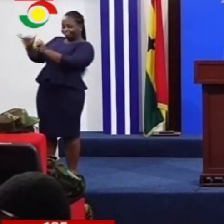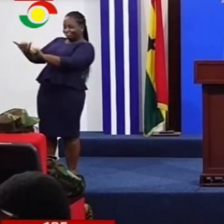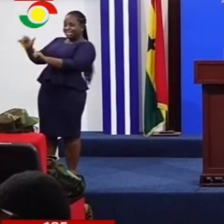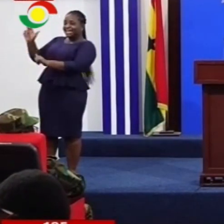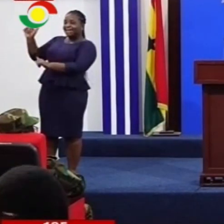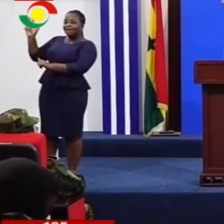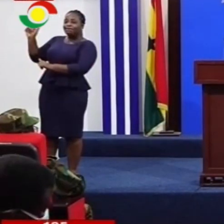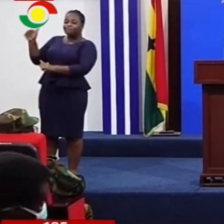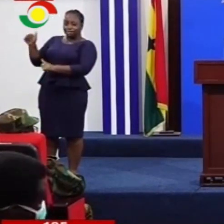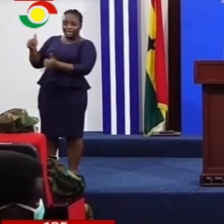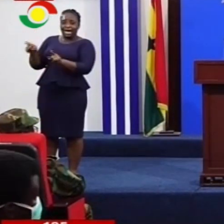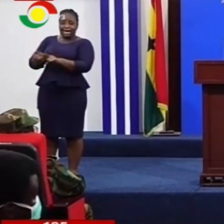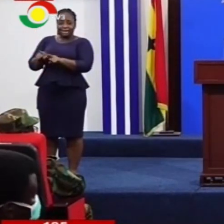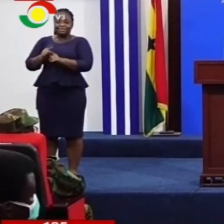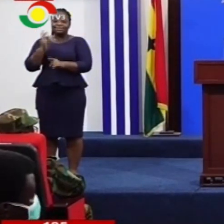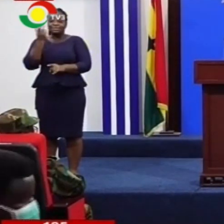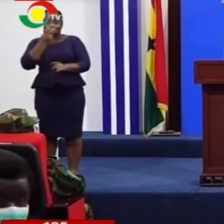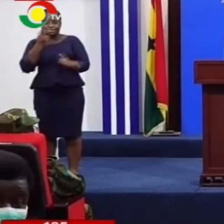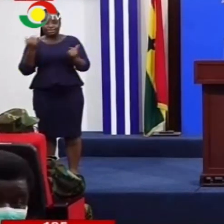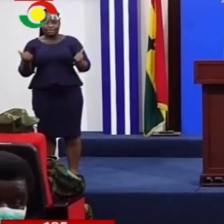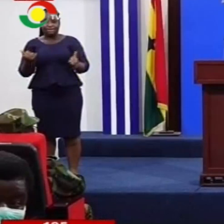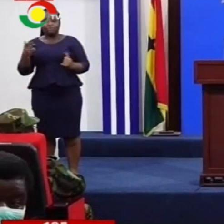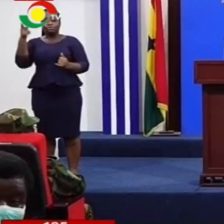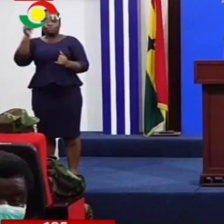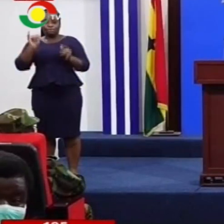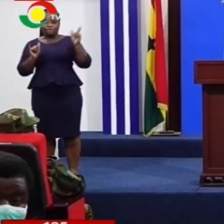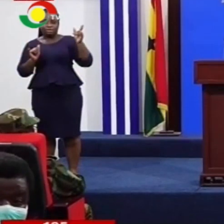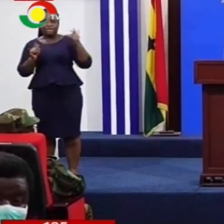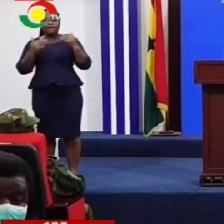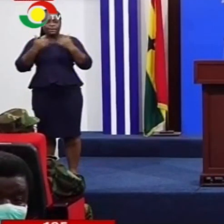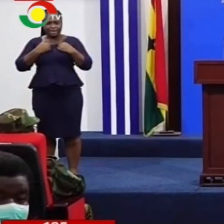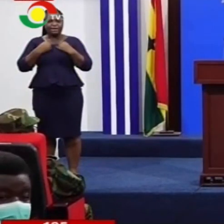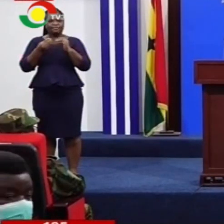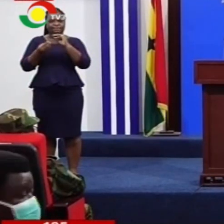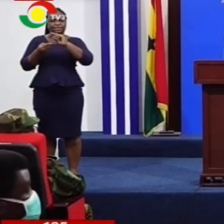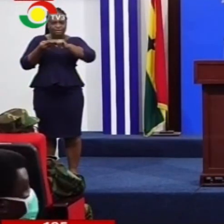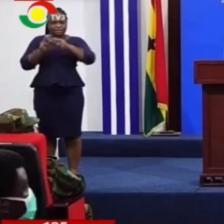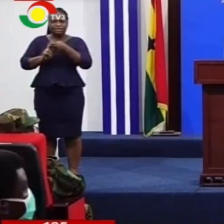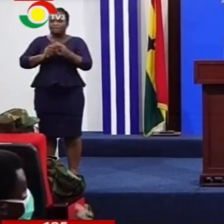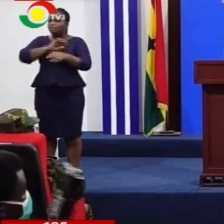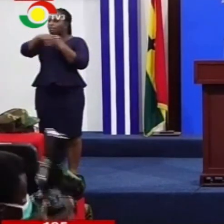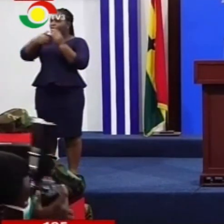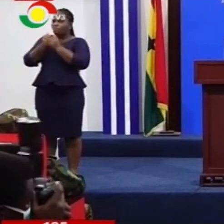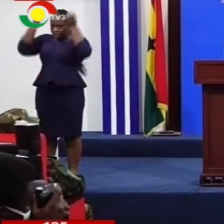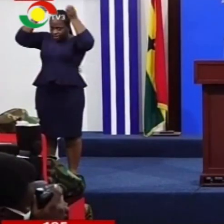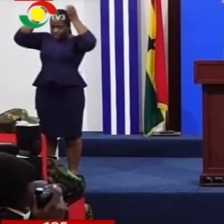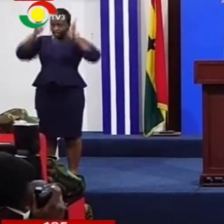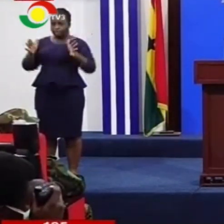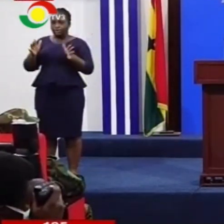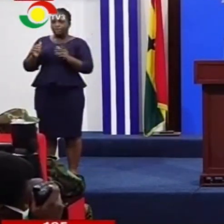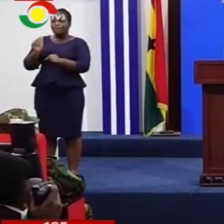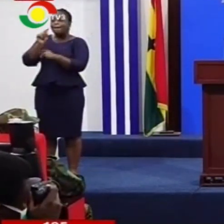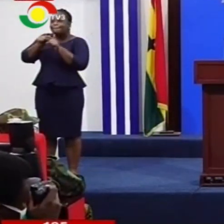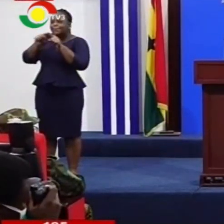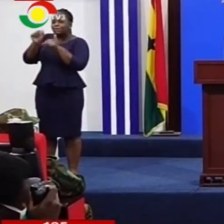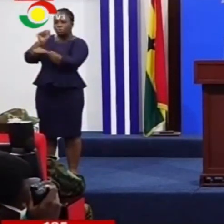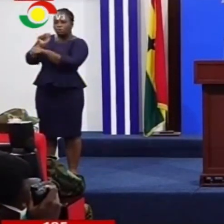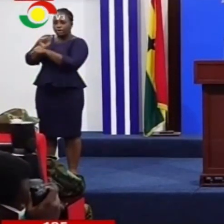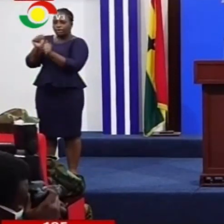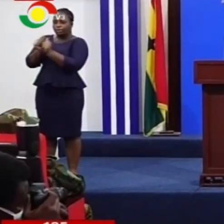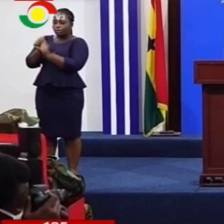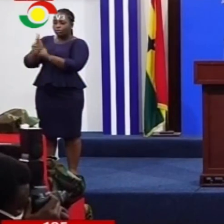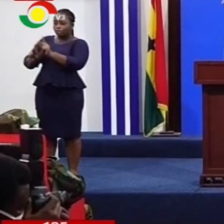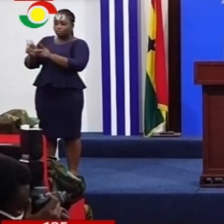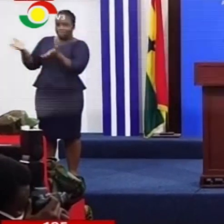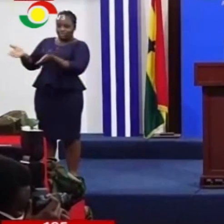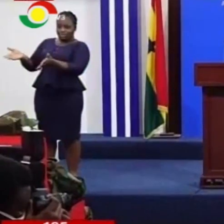Accra, as I speak to you, and who are in Kumasi. We have the total data of all of them, but we are working with dossier, because we are giving them food and we